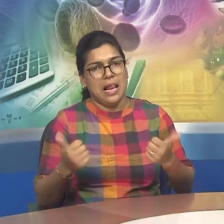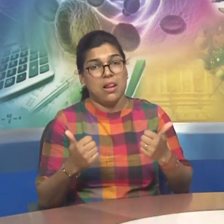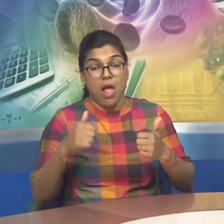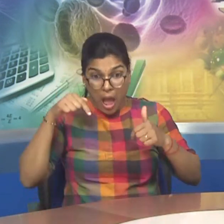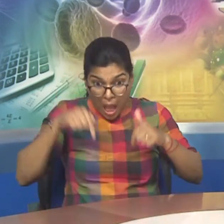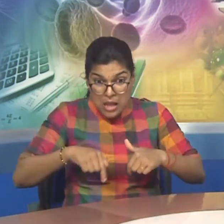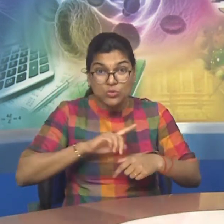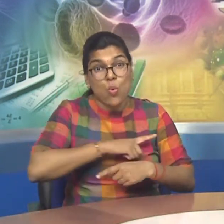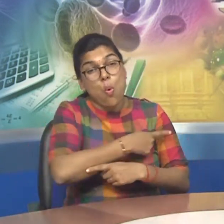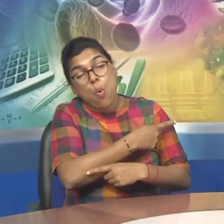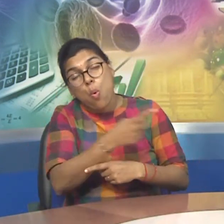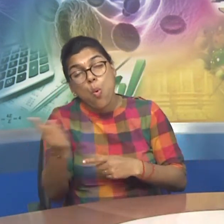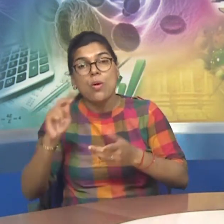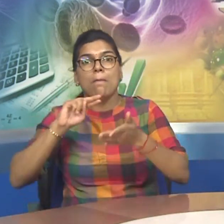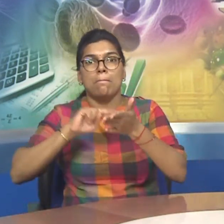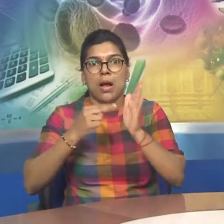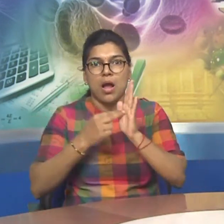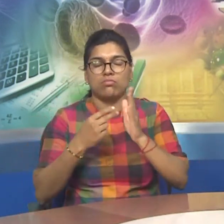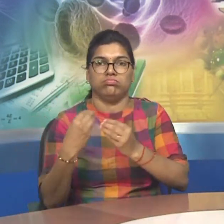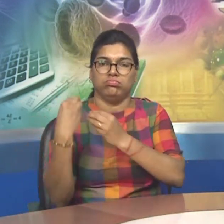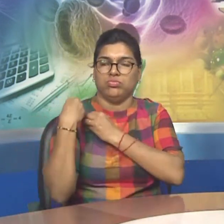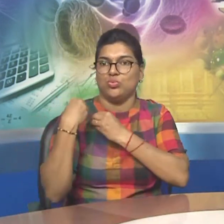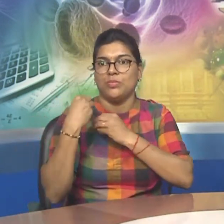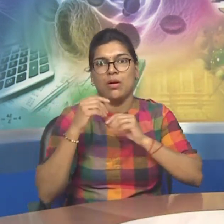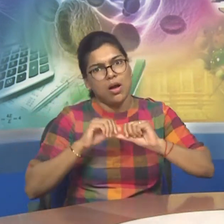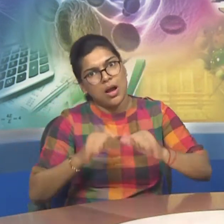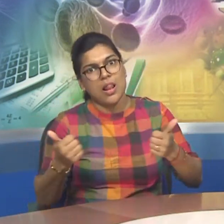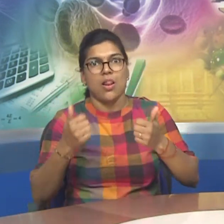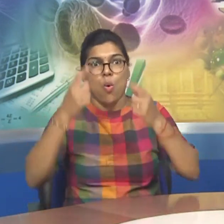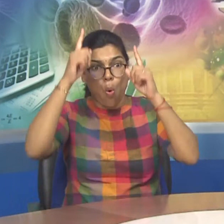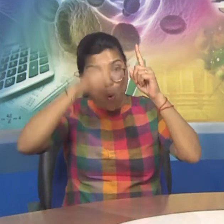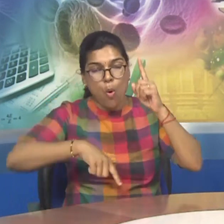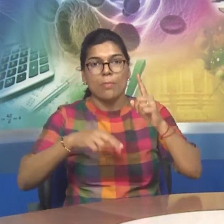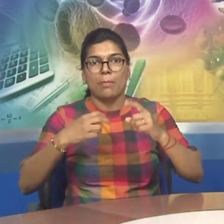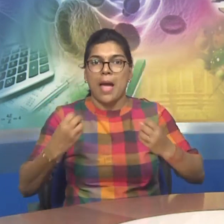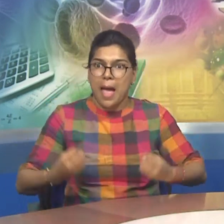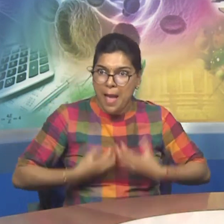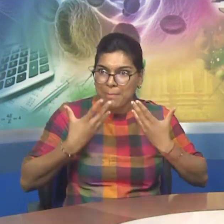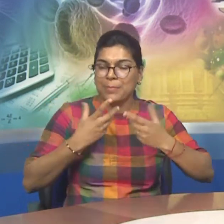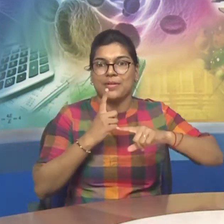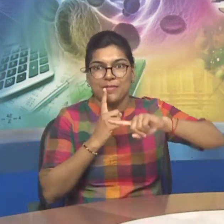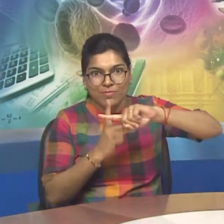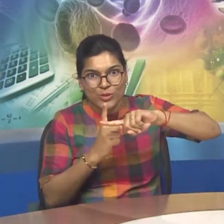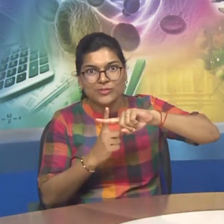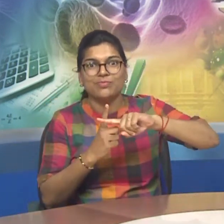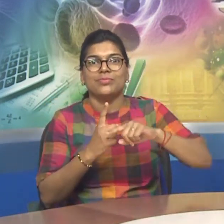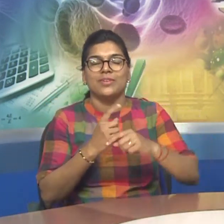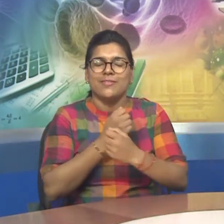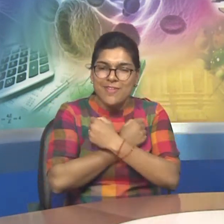Everything is possible if we put efforts, and it is our own